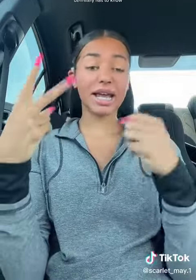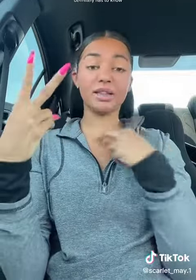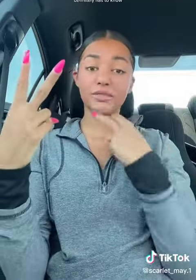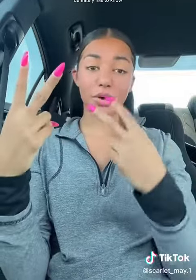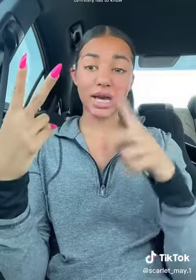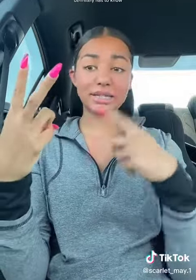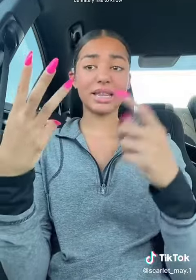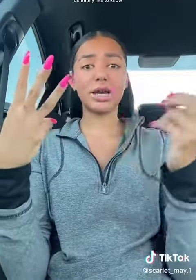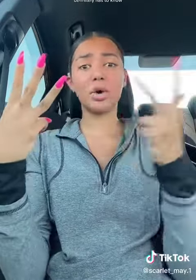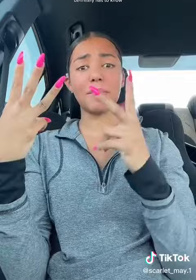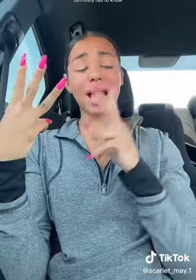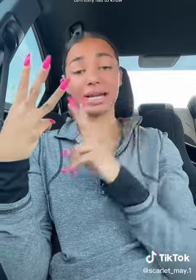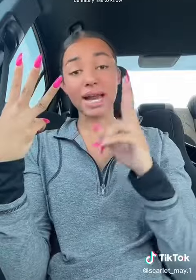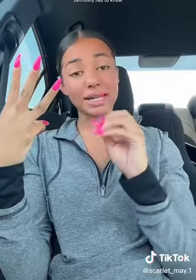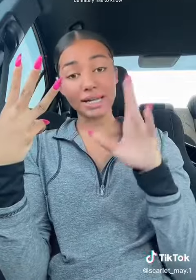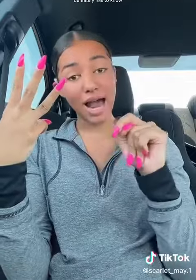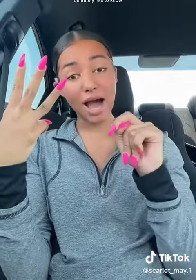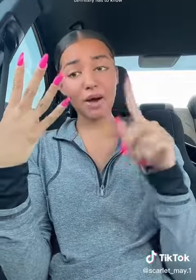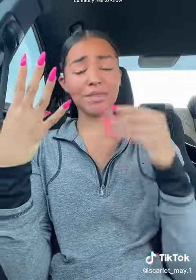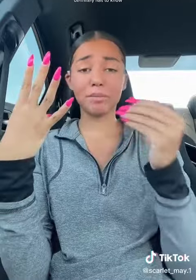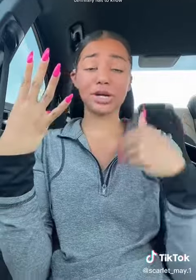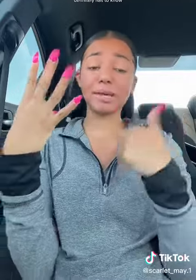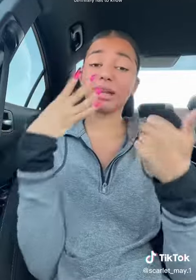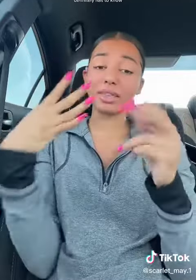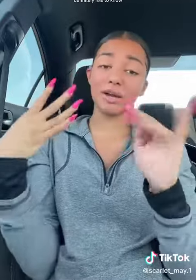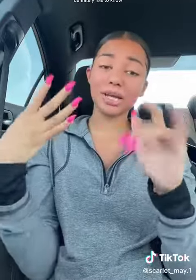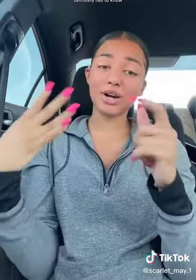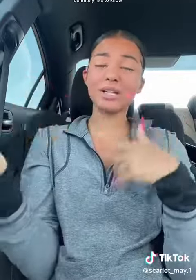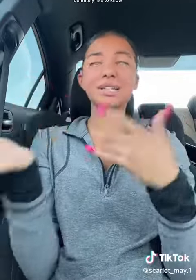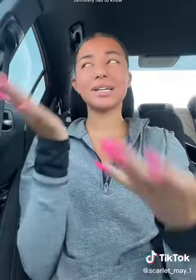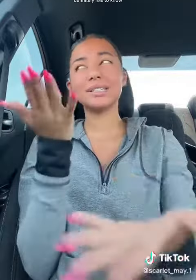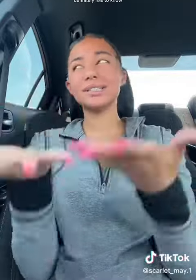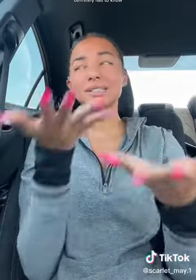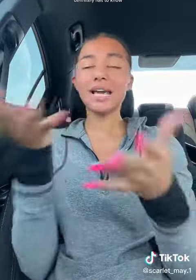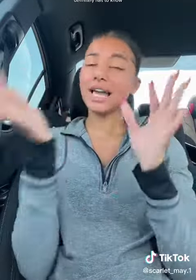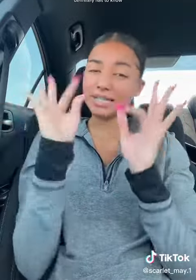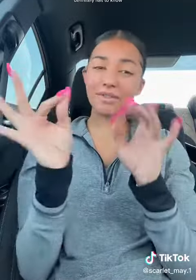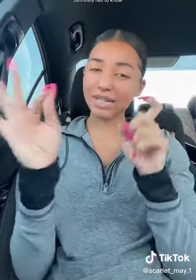the voice and then going back and editing it out and then putting me on the thumbnail, I was like, he definitely